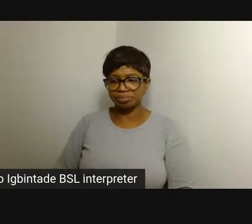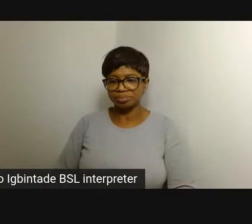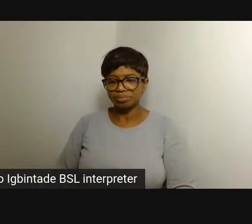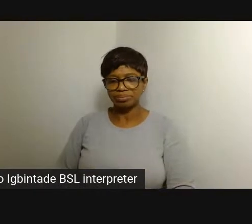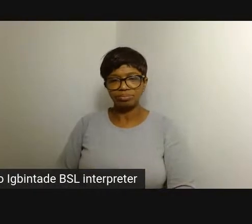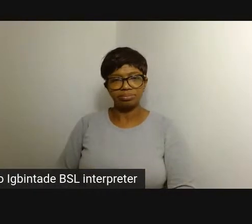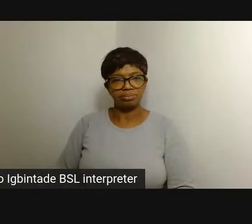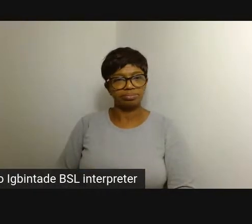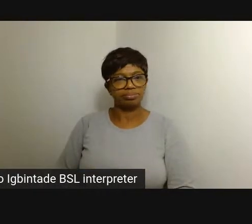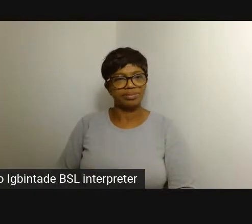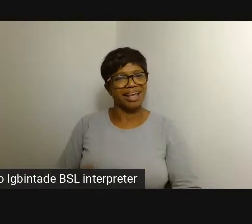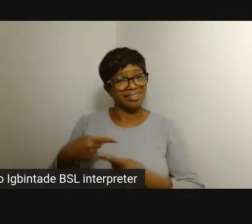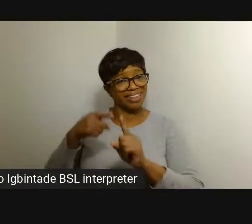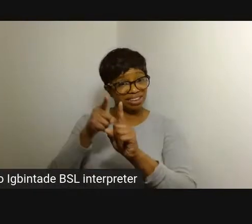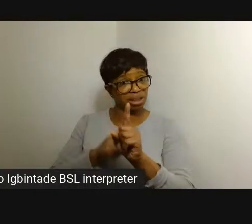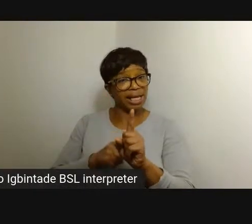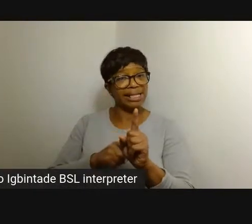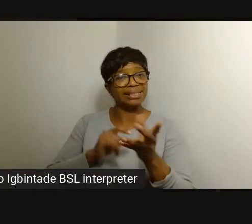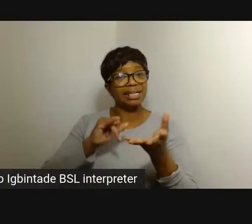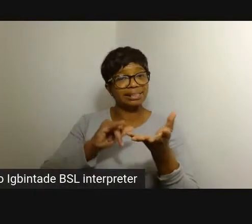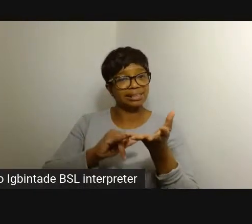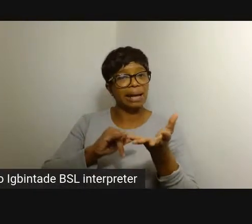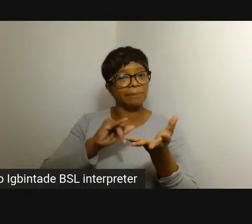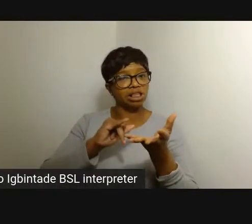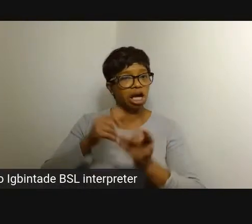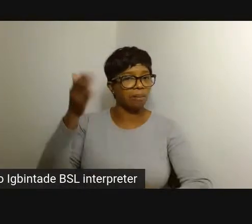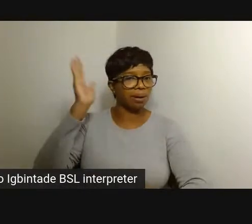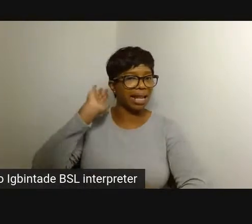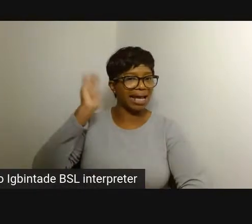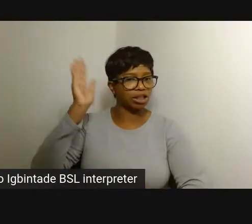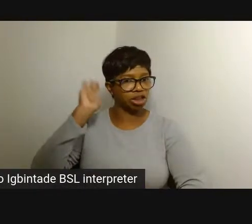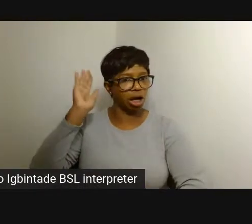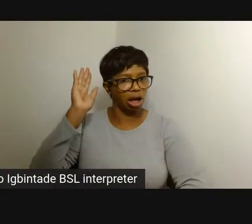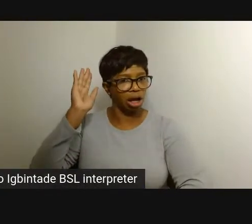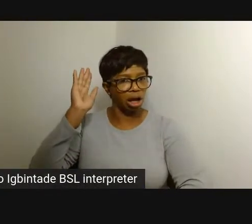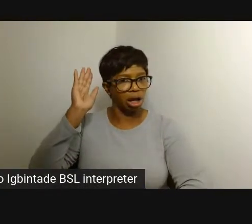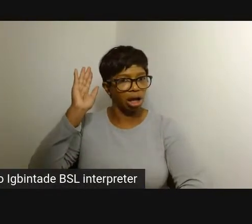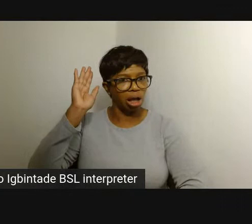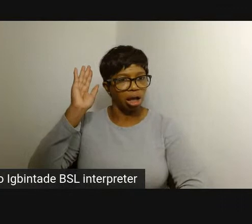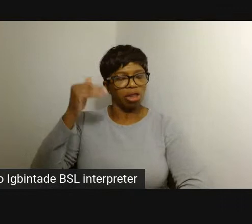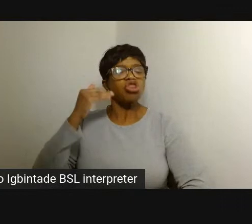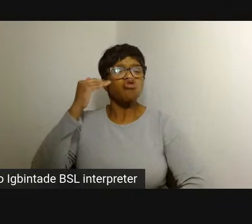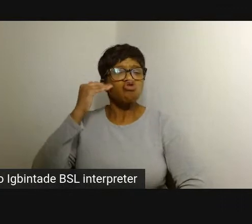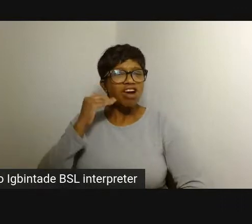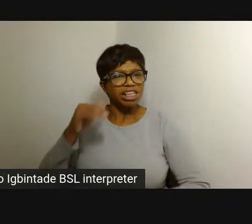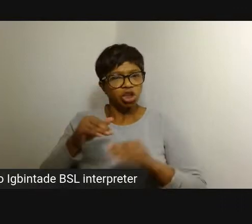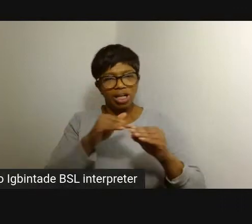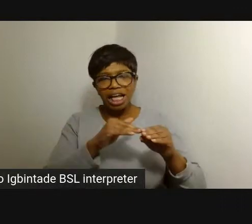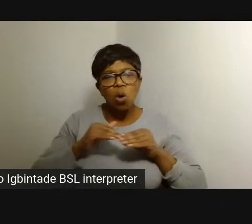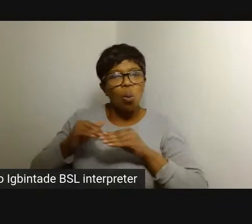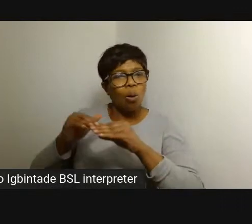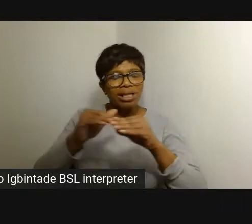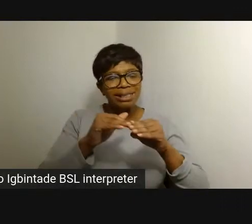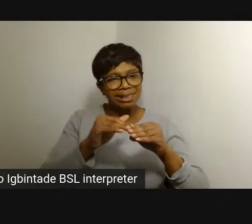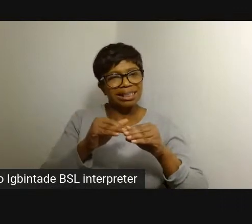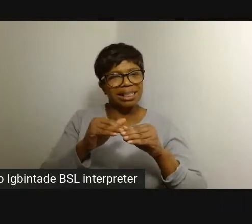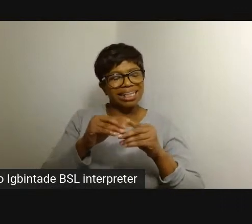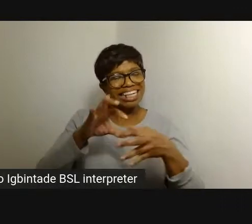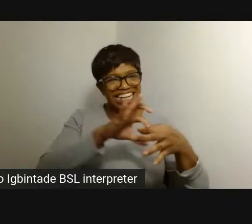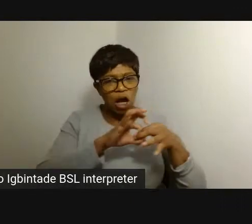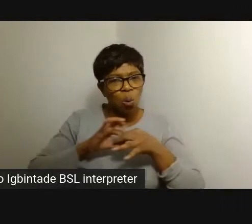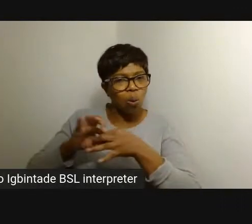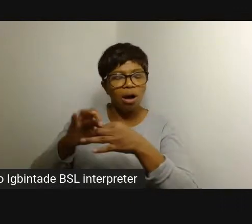This year's Sam Sharpe Lecture is being hosted by the Workplace Equality Network's Parallel Reach from the House of